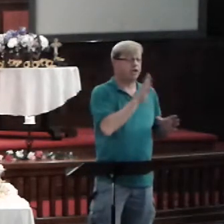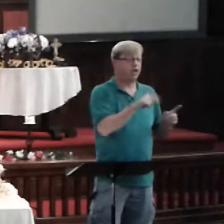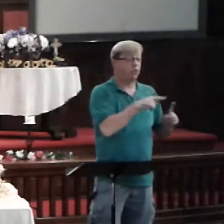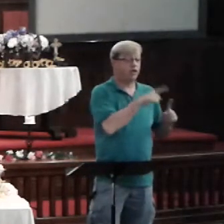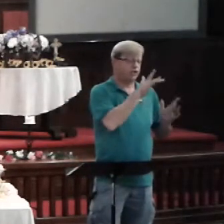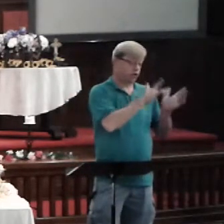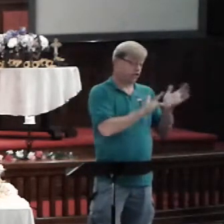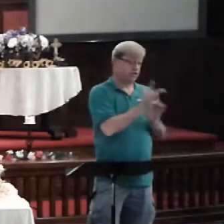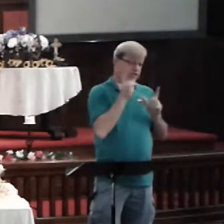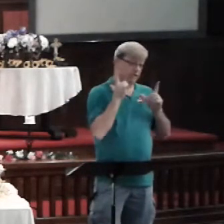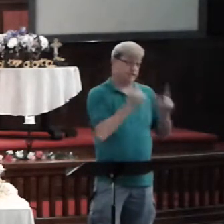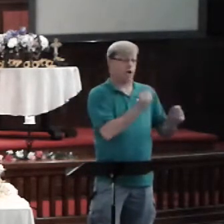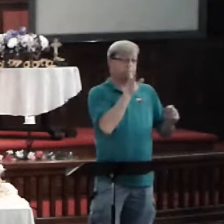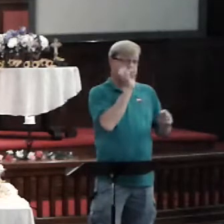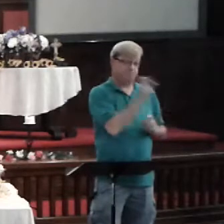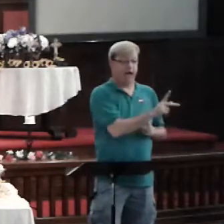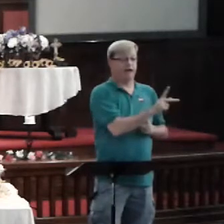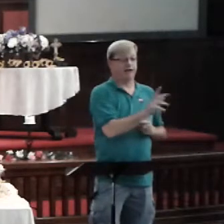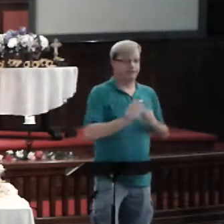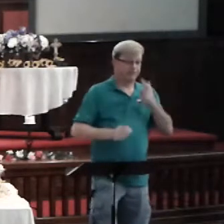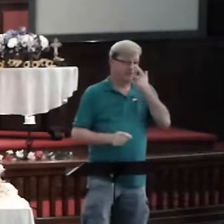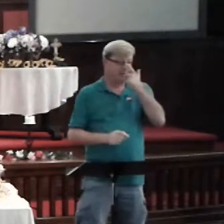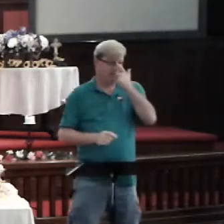Jesus comes back.